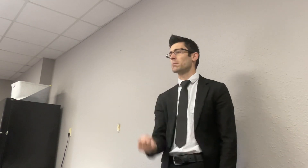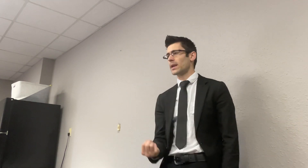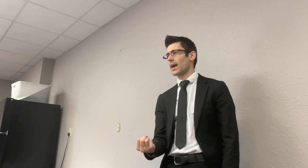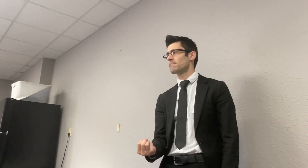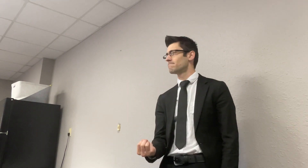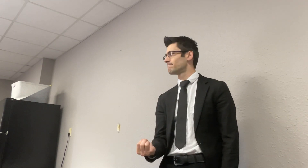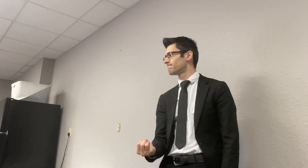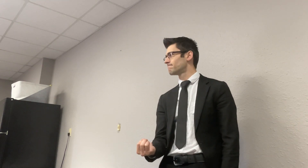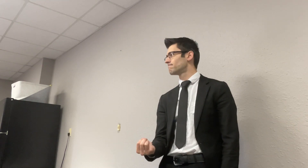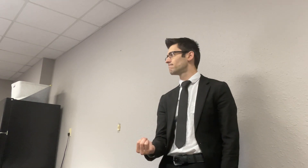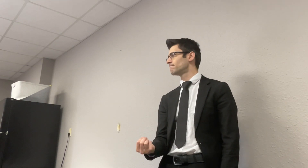Monday,